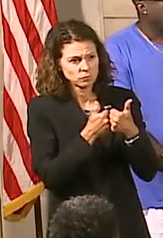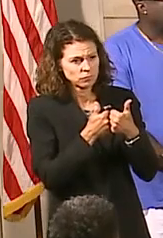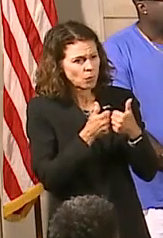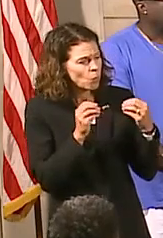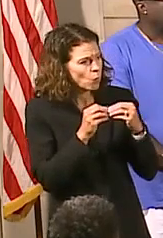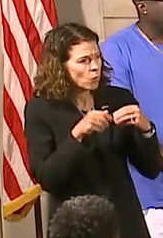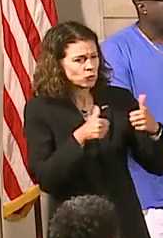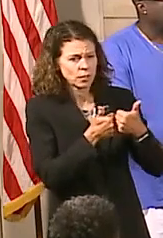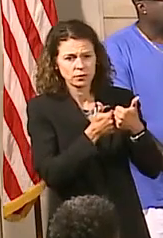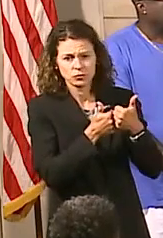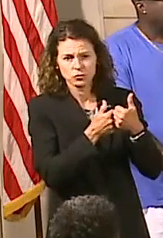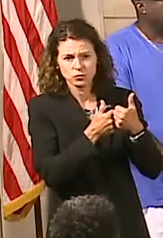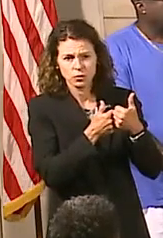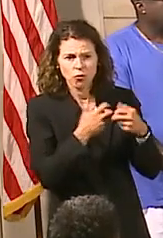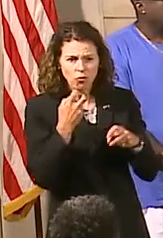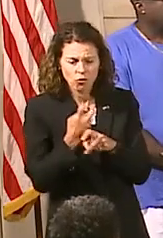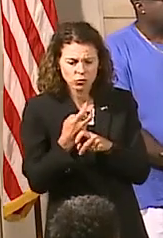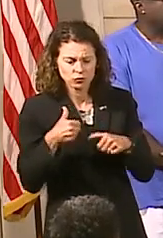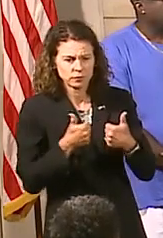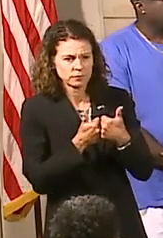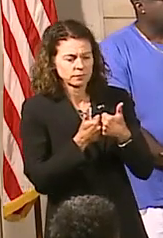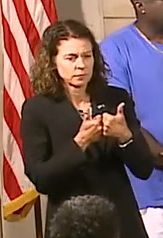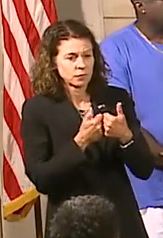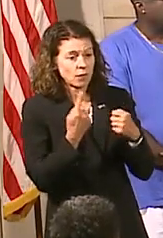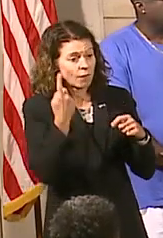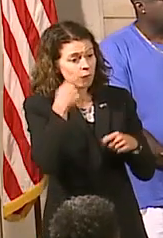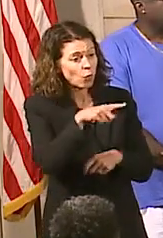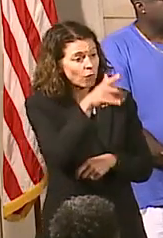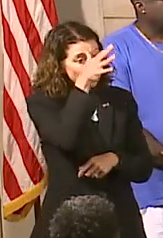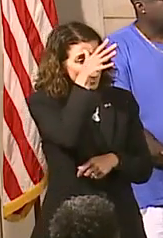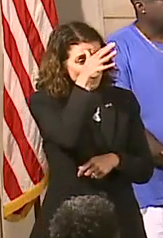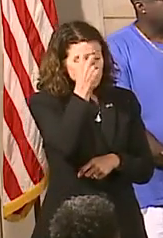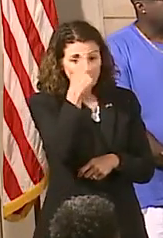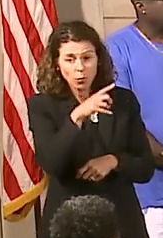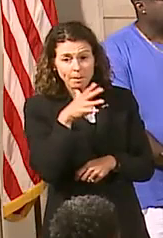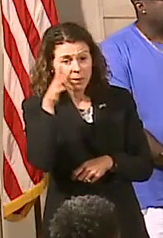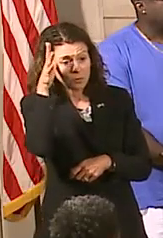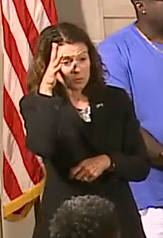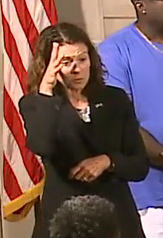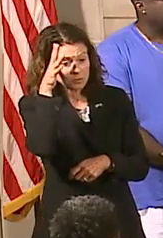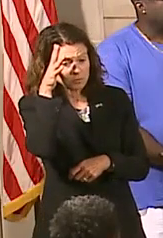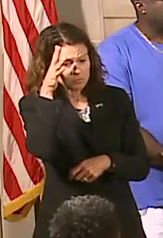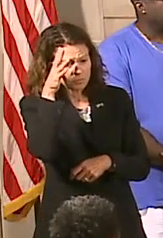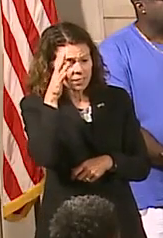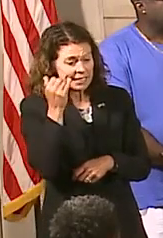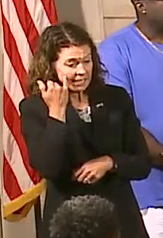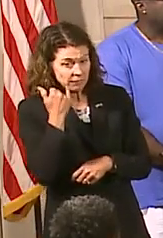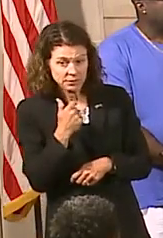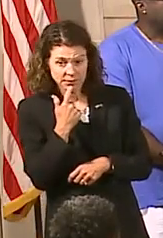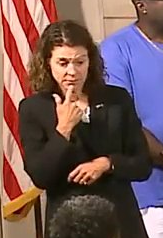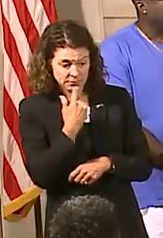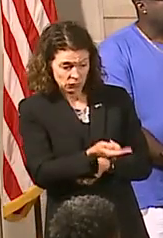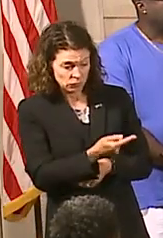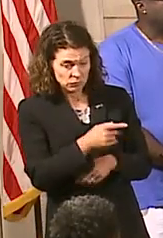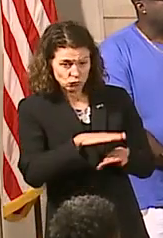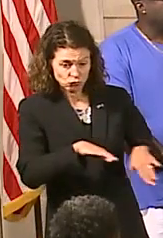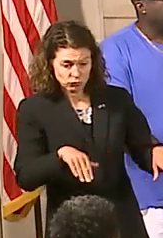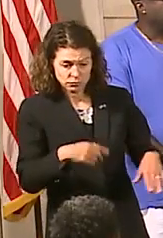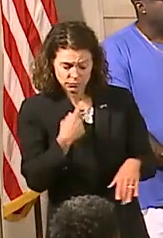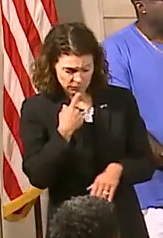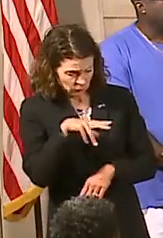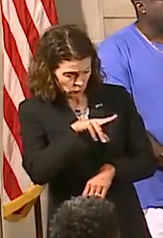think it's important for fathers and for parents to understand it's okay to tell your children no. It's okay to tell your children